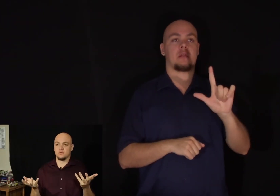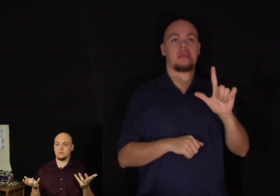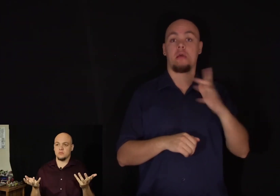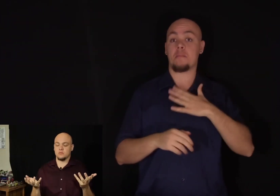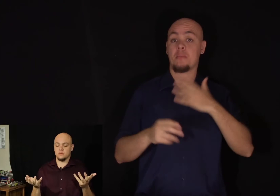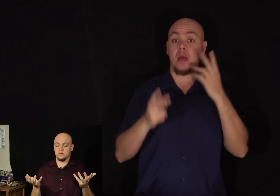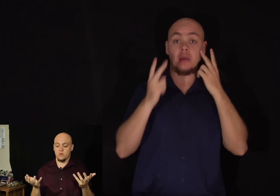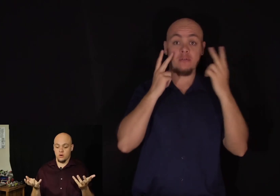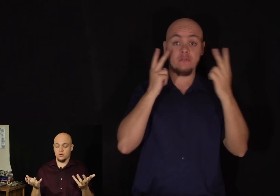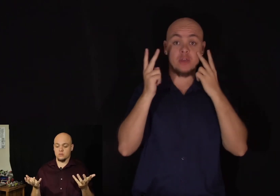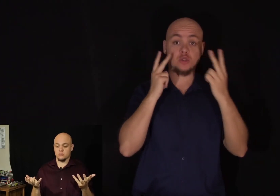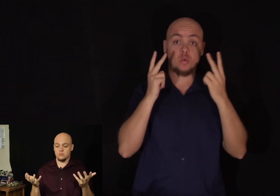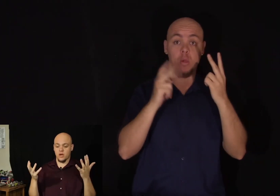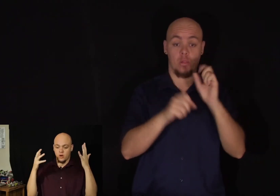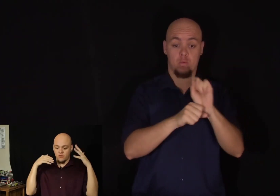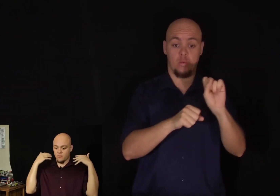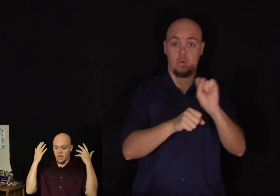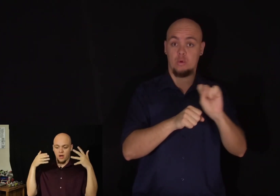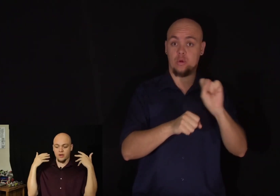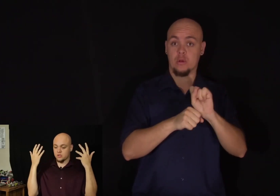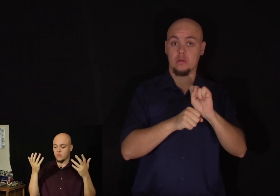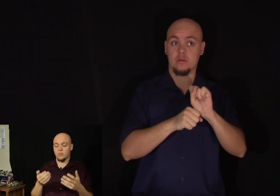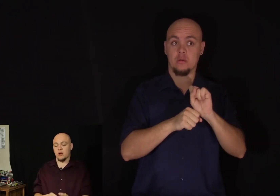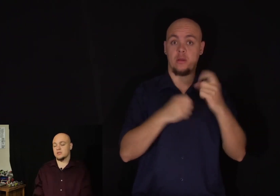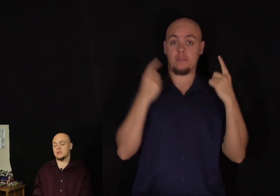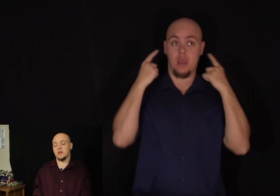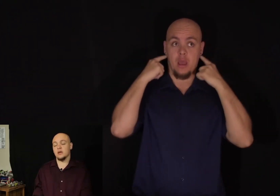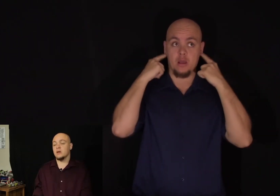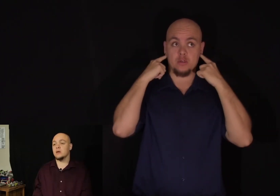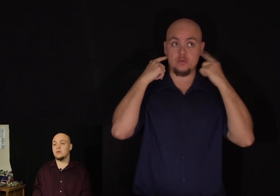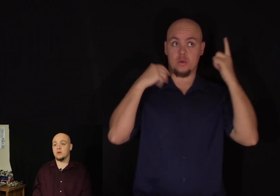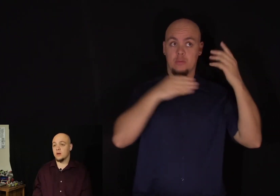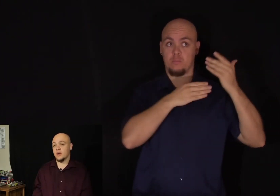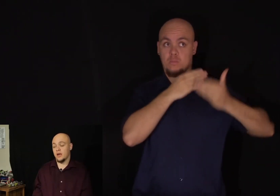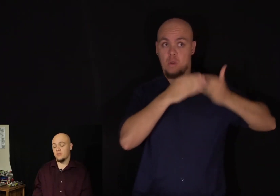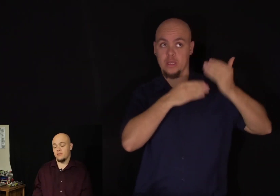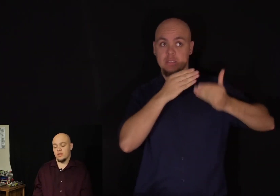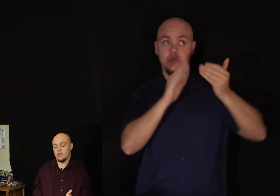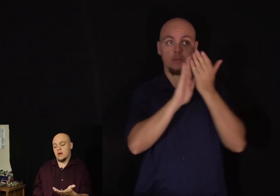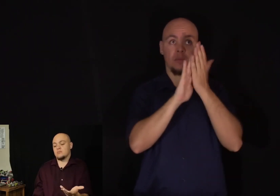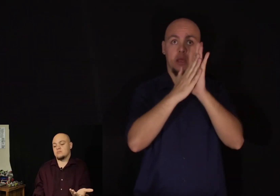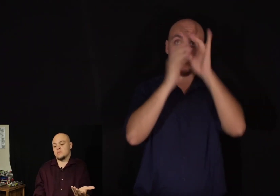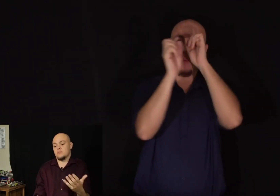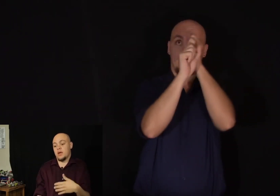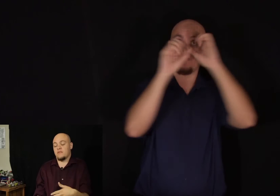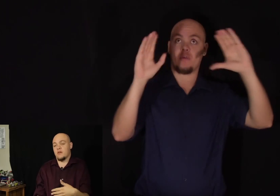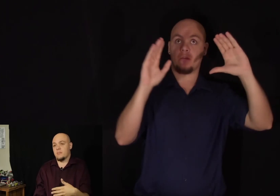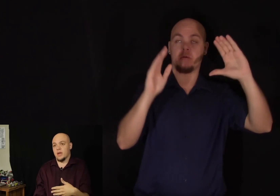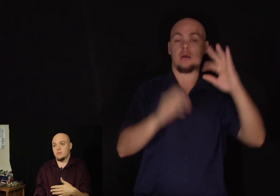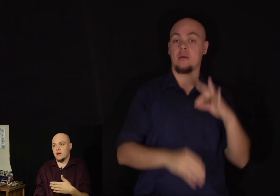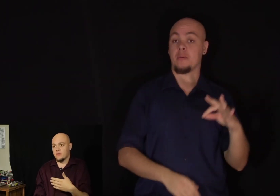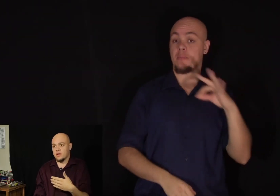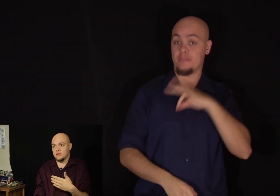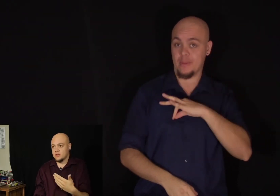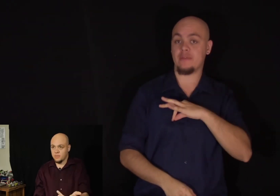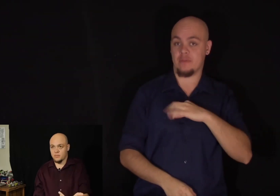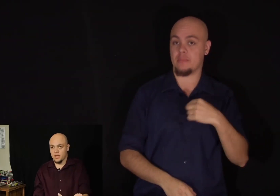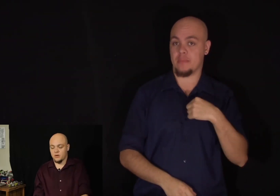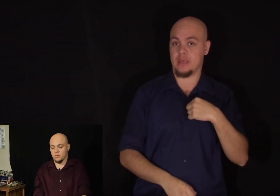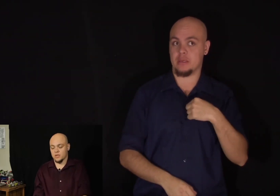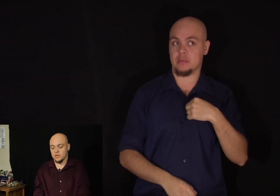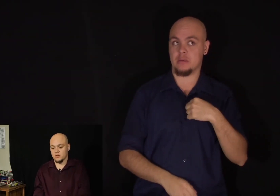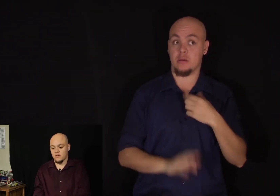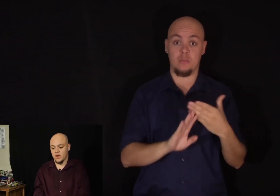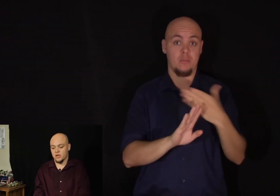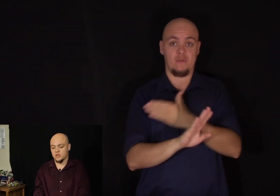visual work and all of my auditory processing would come to benefit me rather than to be